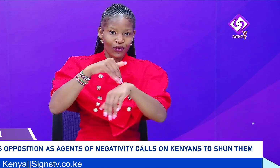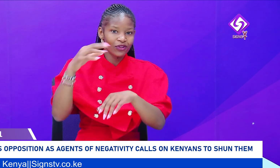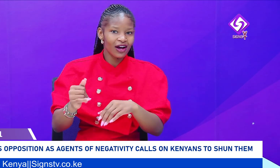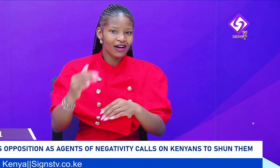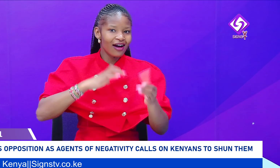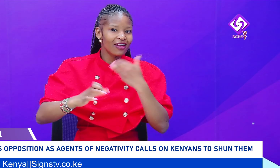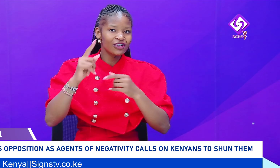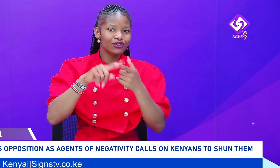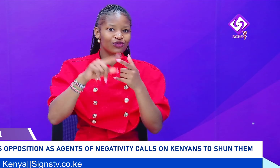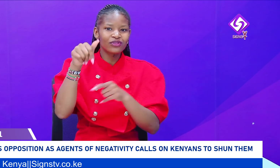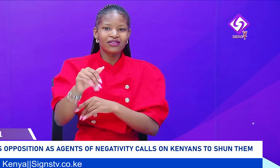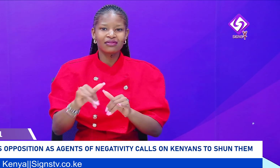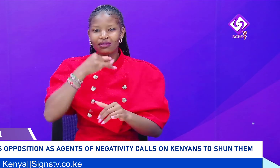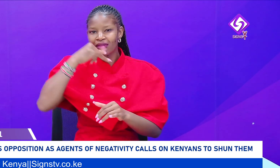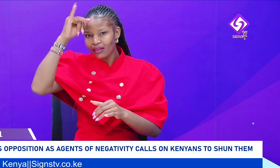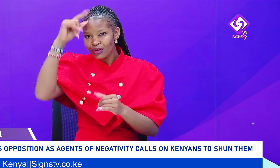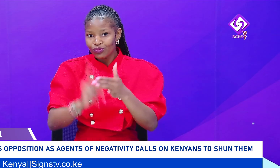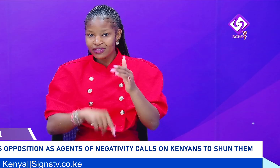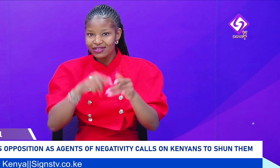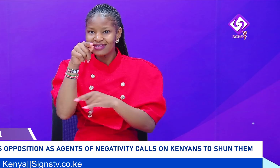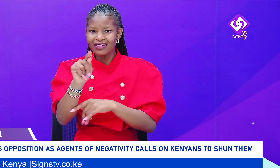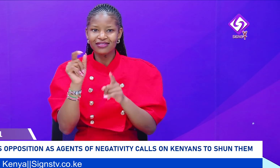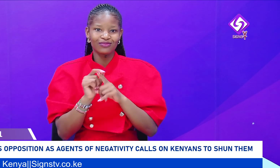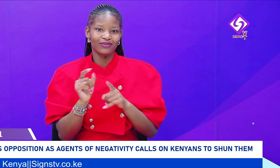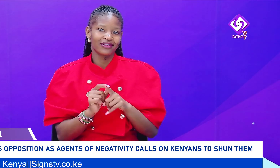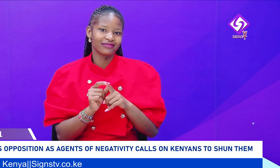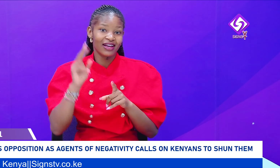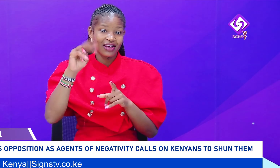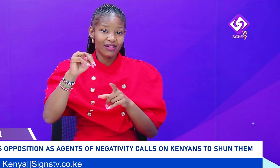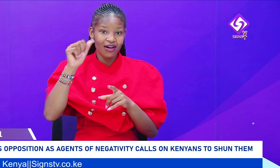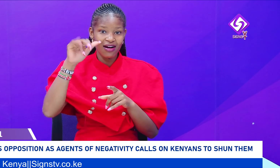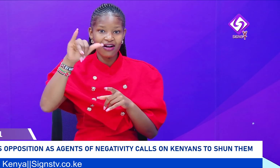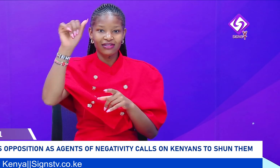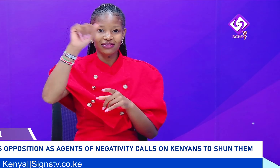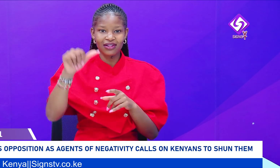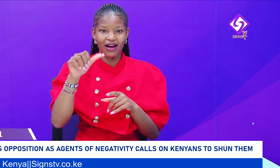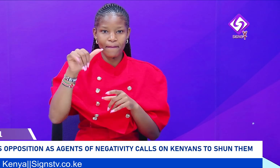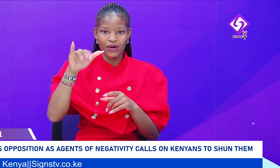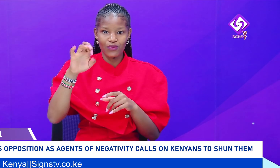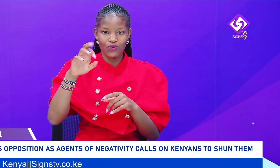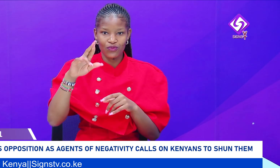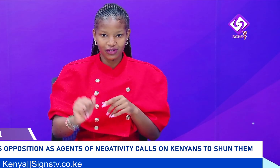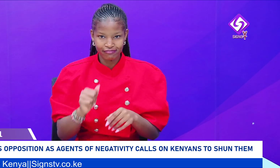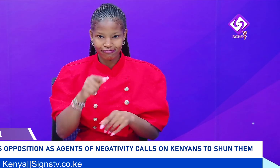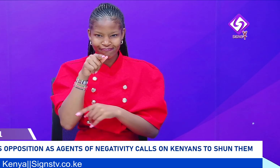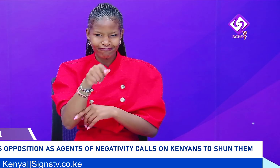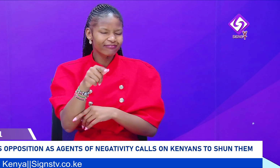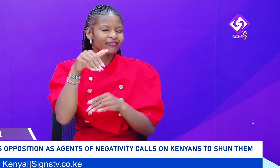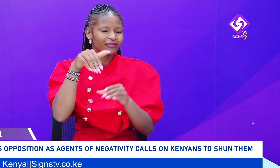In his speech, President Ruto called on citizens to ignore what he termed as